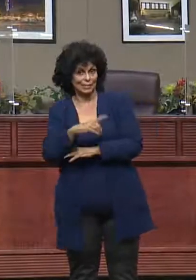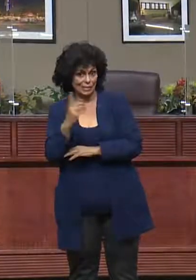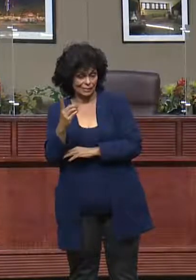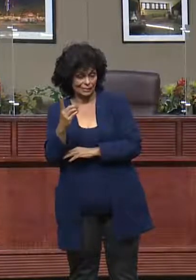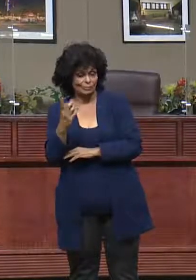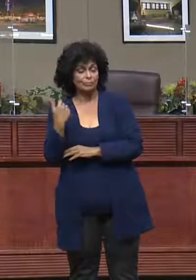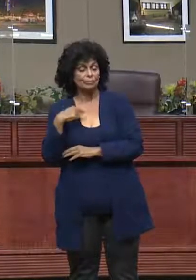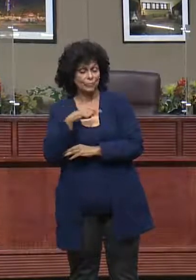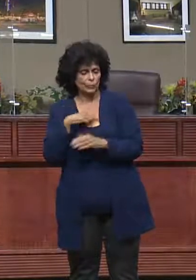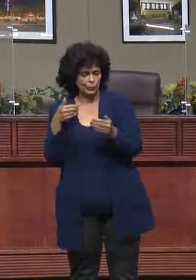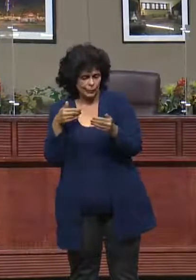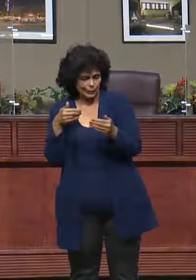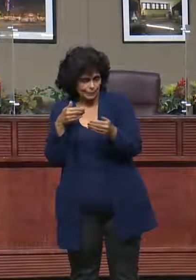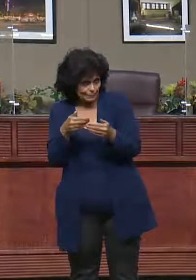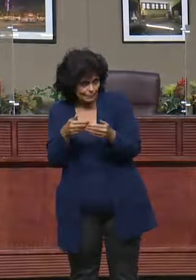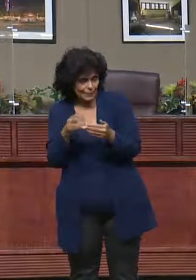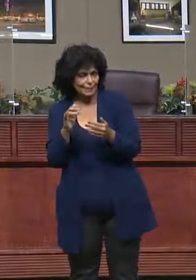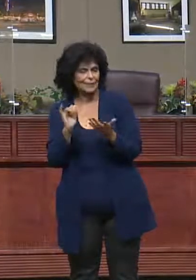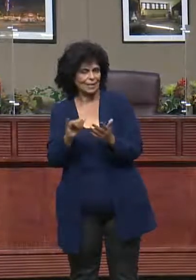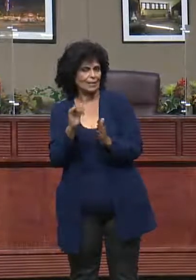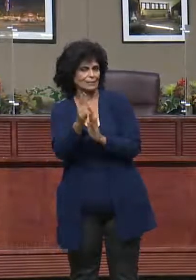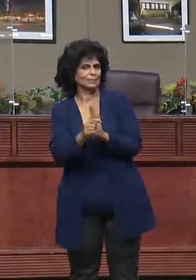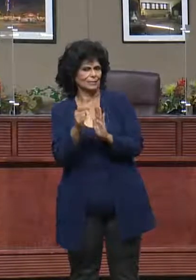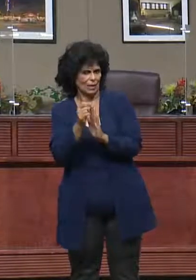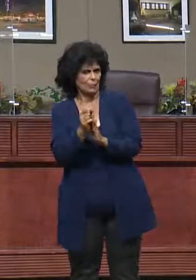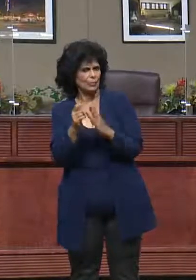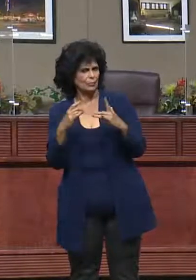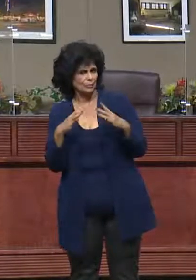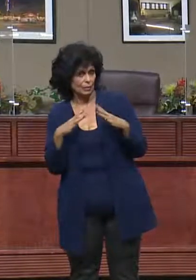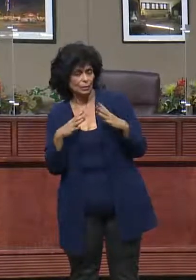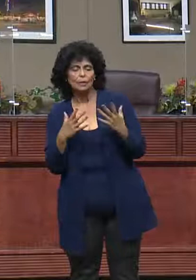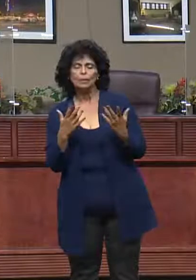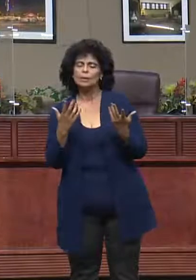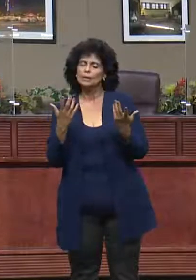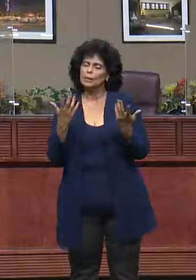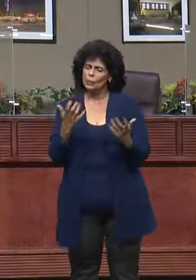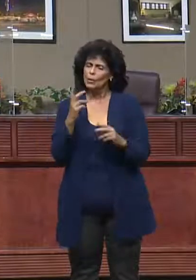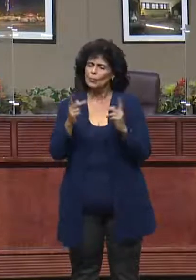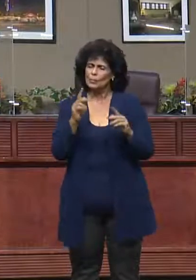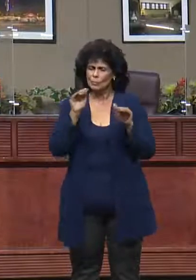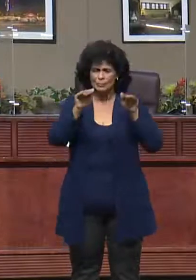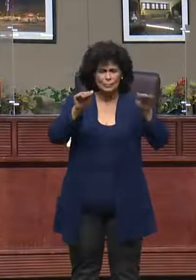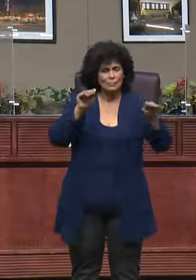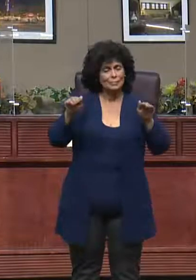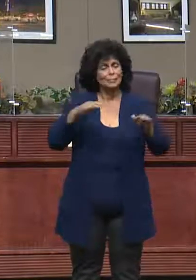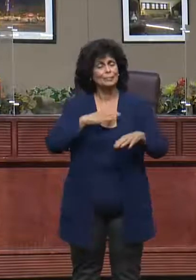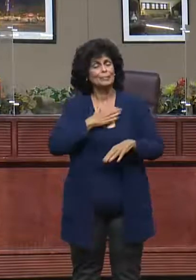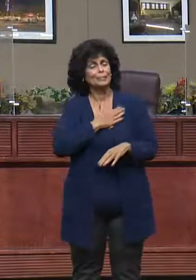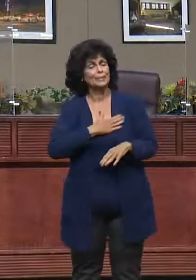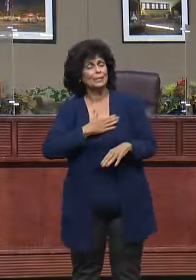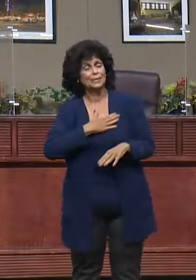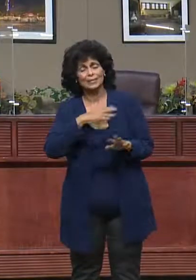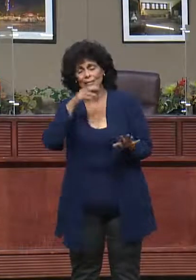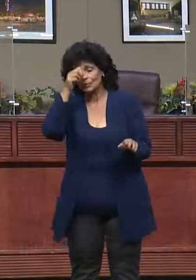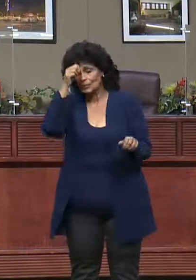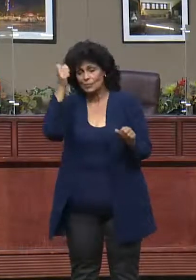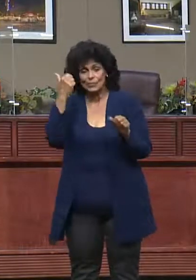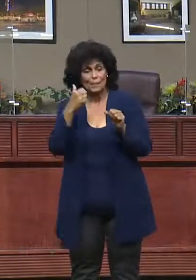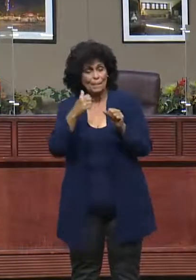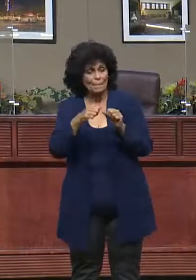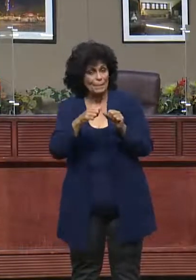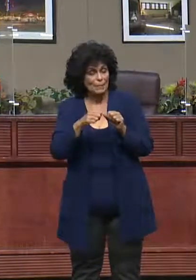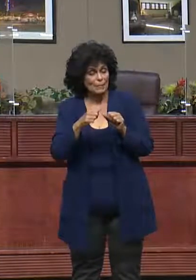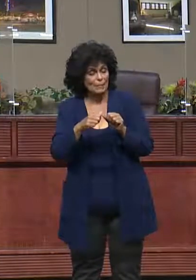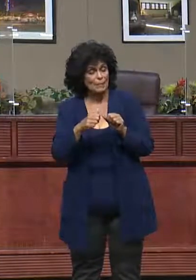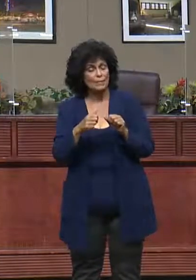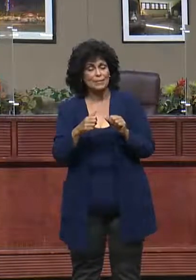as we approach that period of time, we want to remind people that please remember